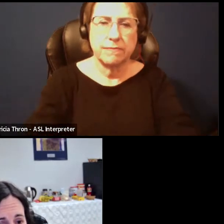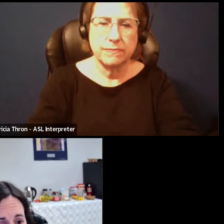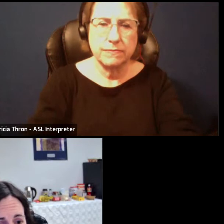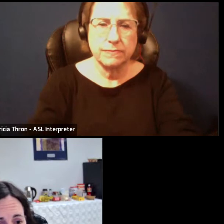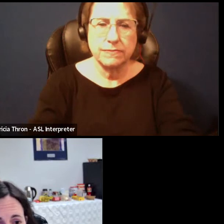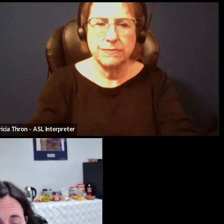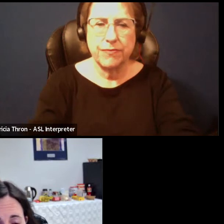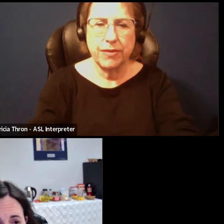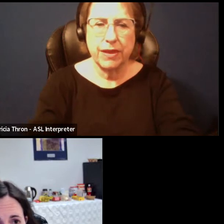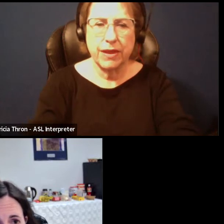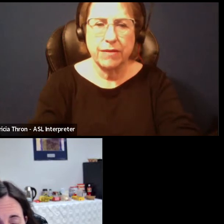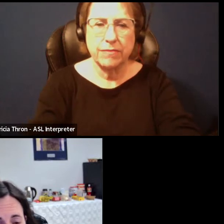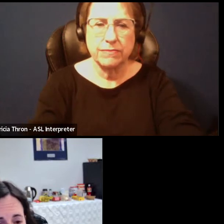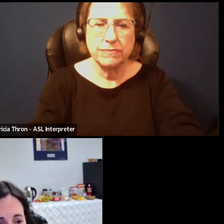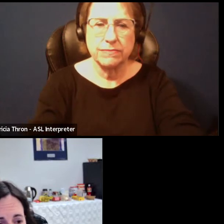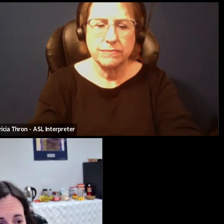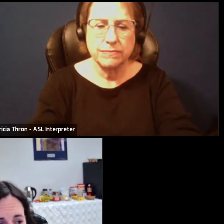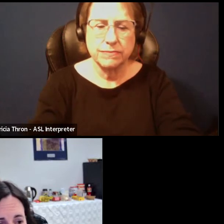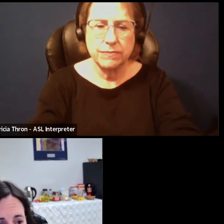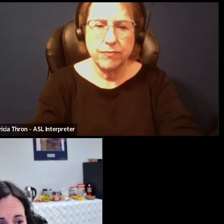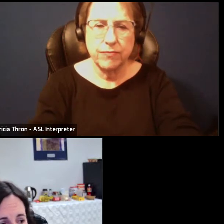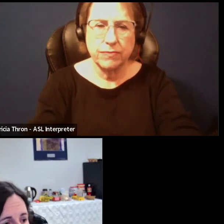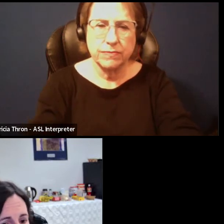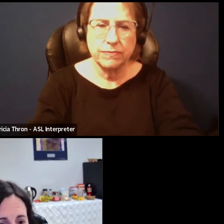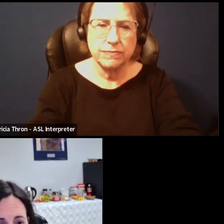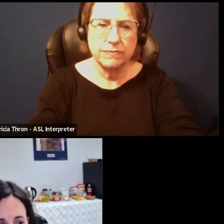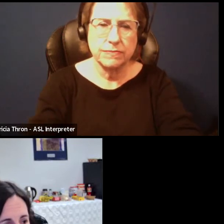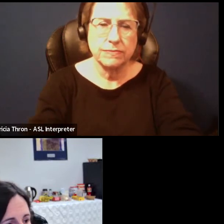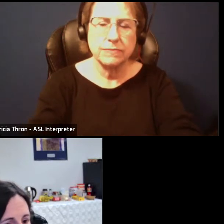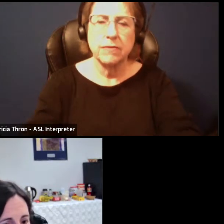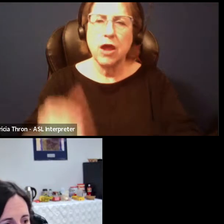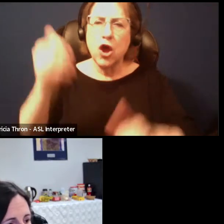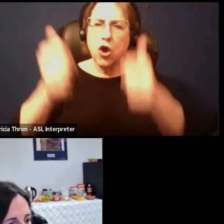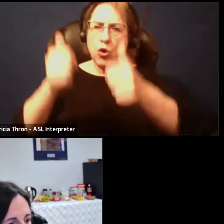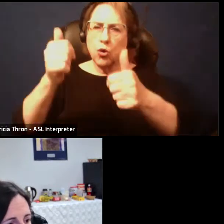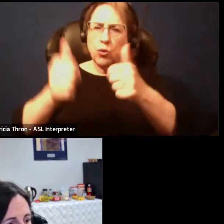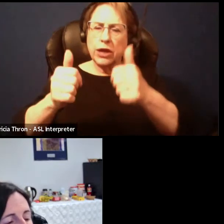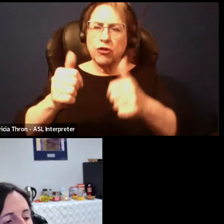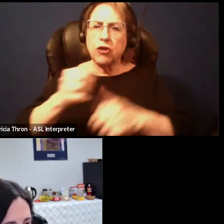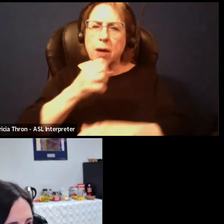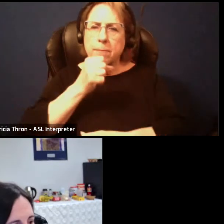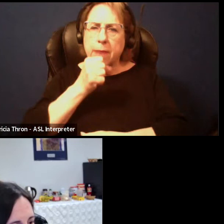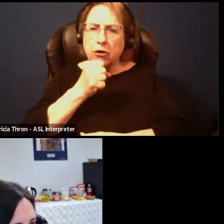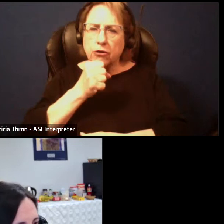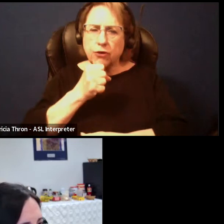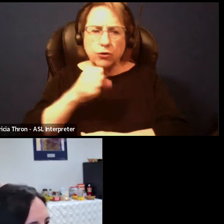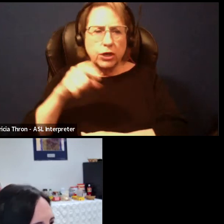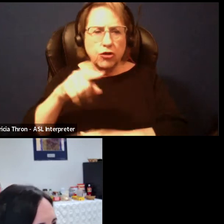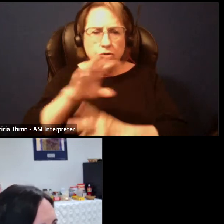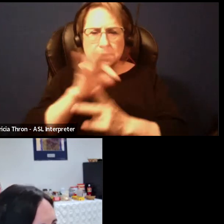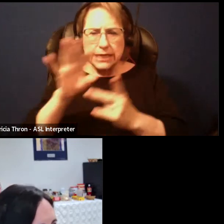Oh dear. Try checking which microphone you have selected in the microphone in the bottom left-hand corner.